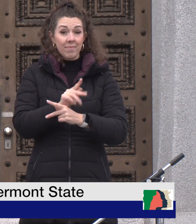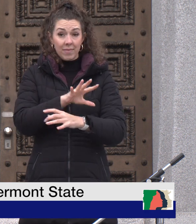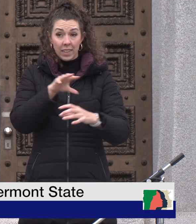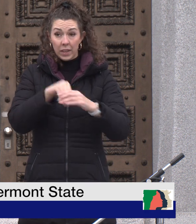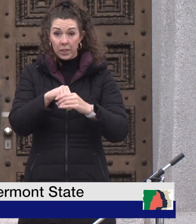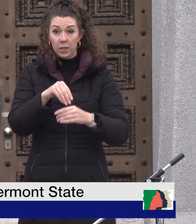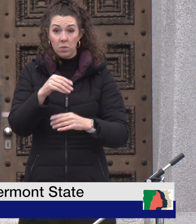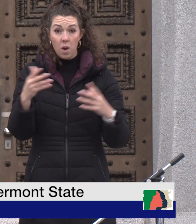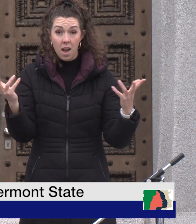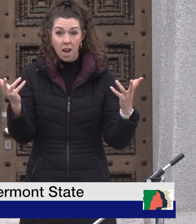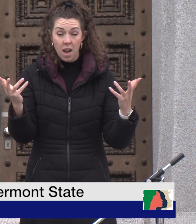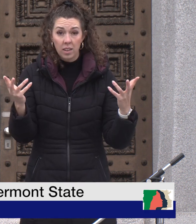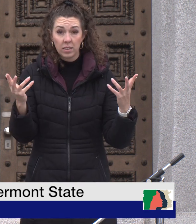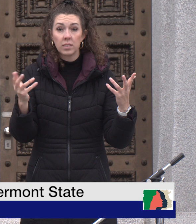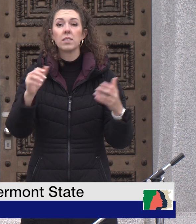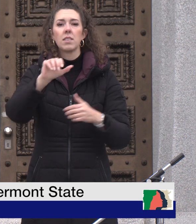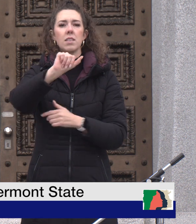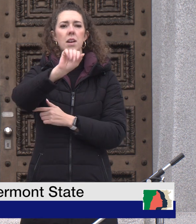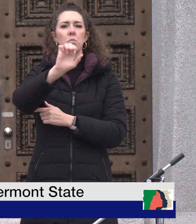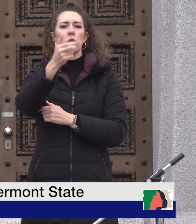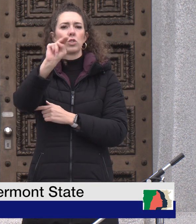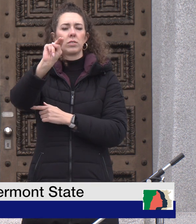includes abortion.